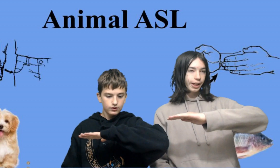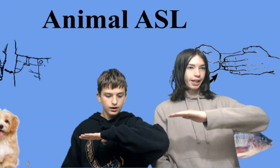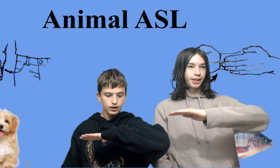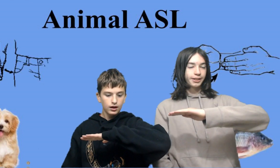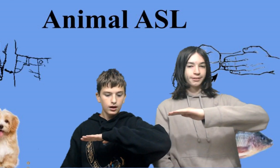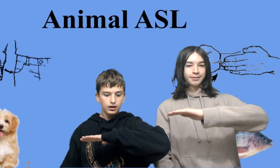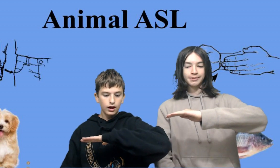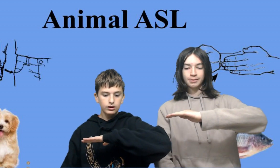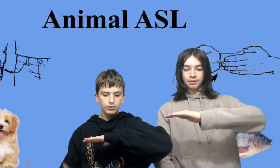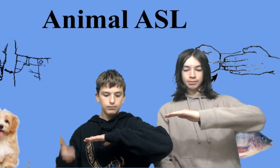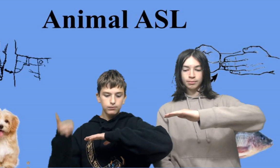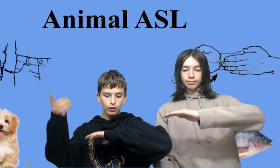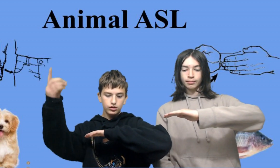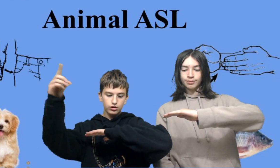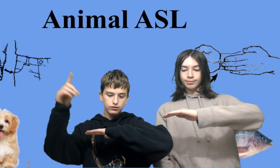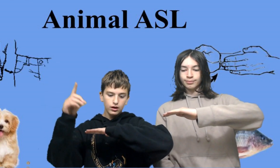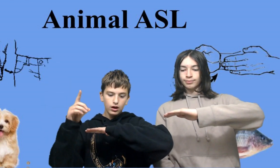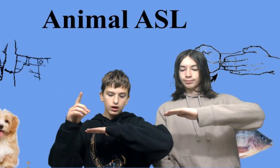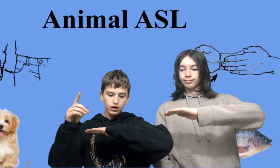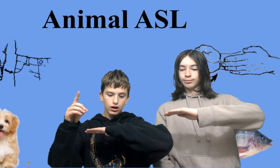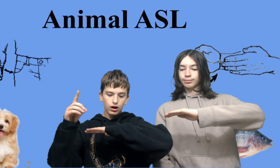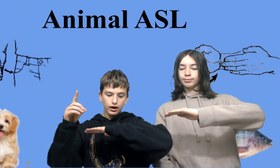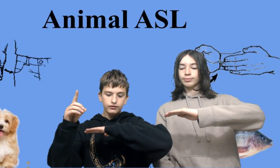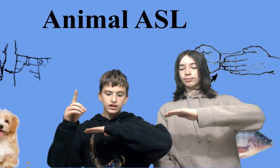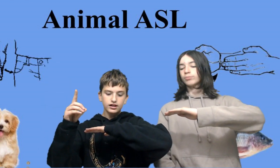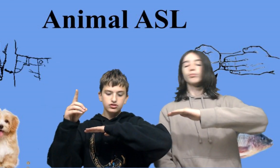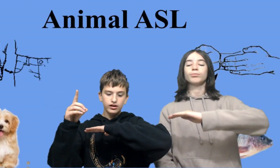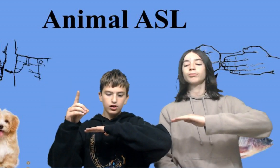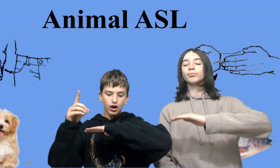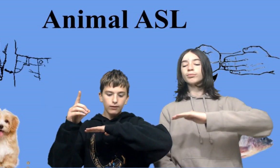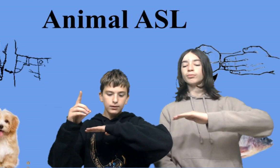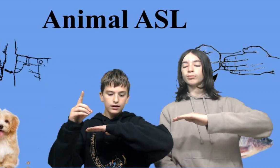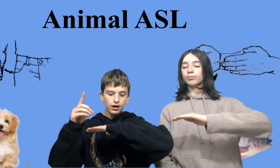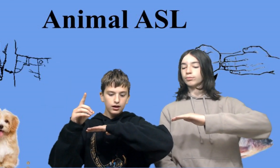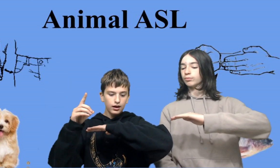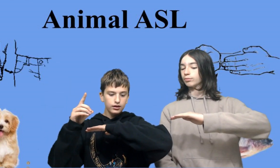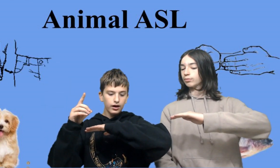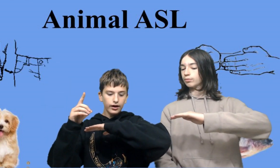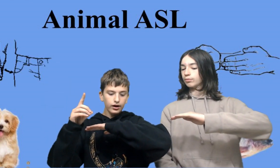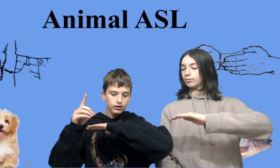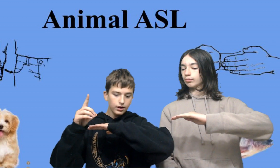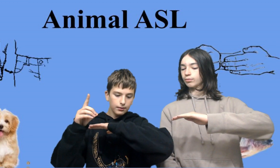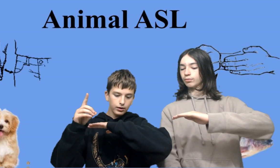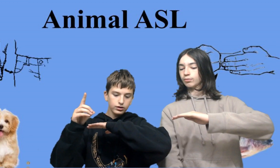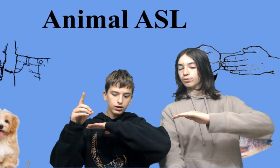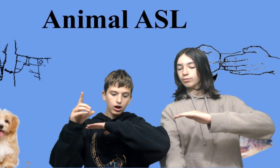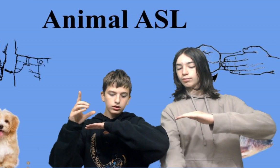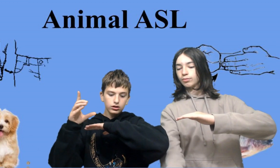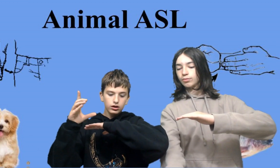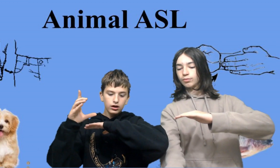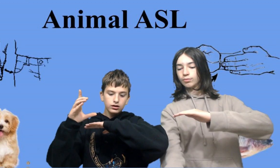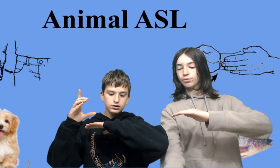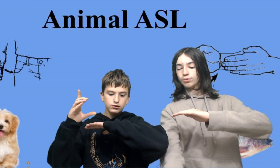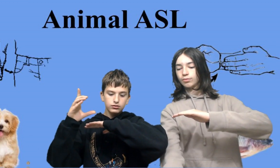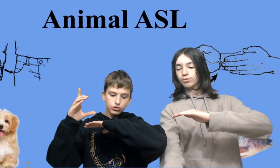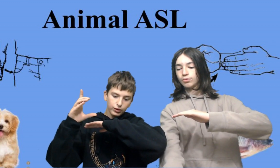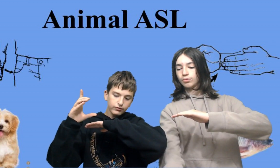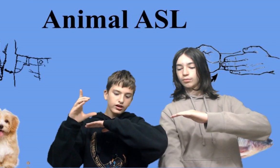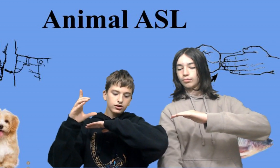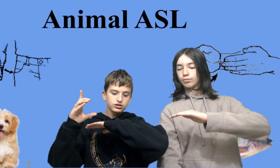Okay. Then you point your index finger up in the air and bring the other three fingers